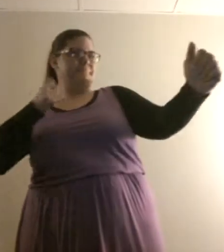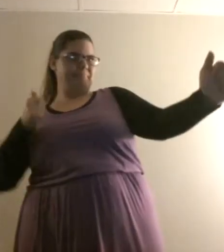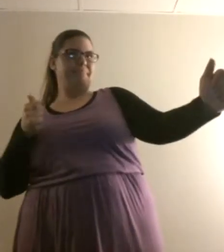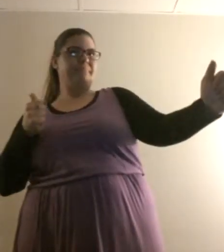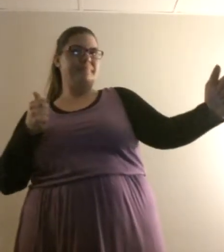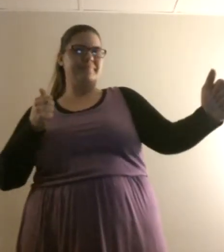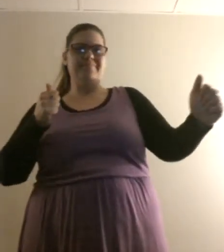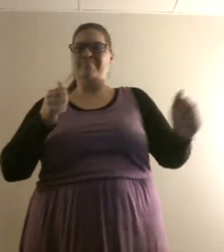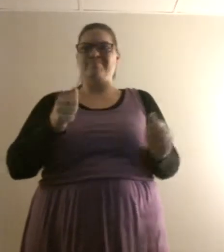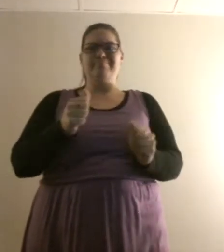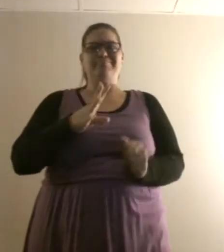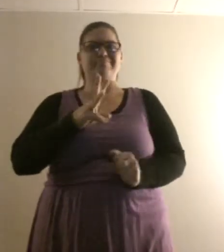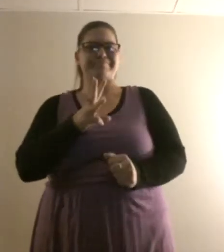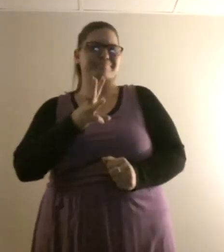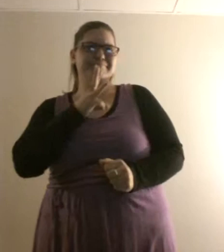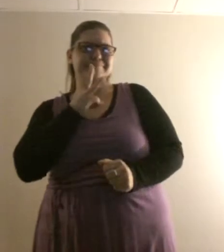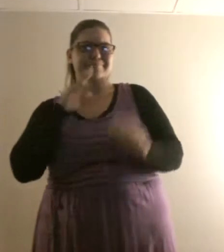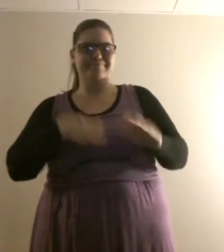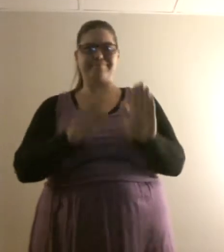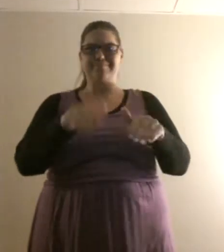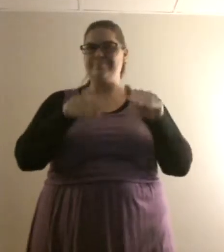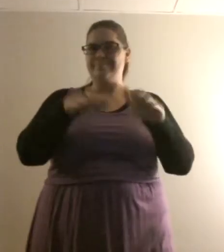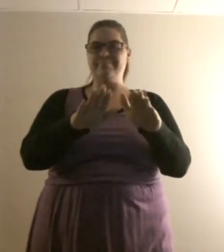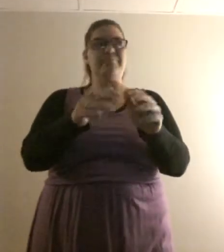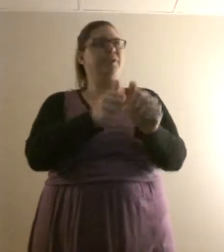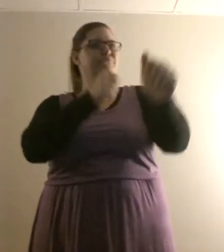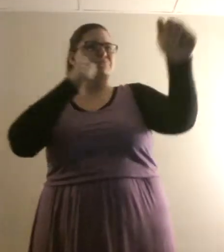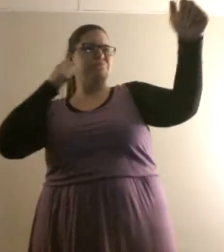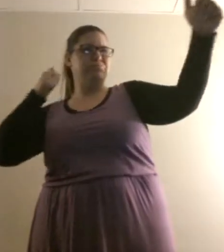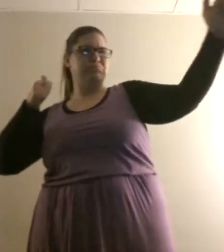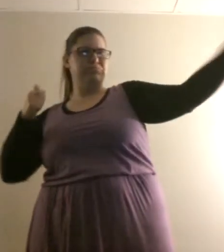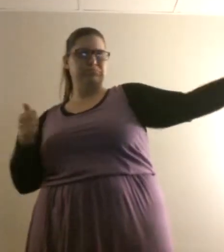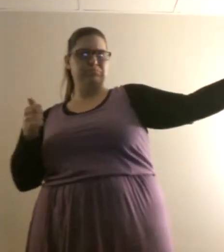They were way across an ocean. Right? Distance was a problem, and Brett?